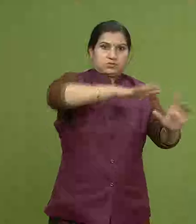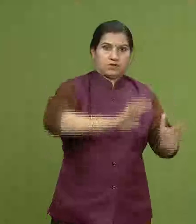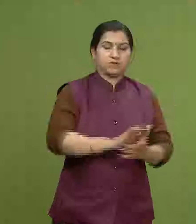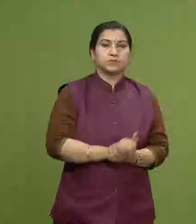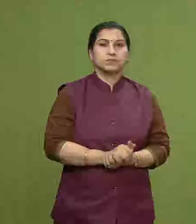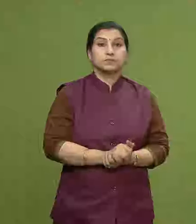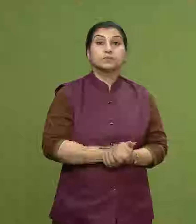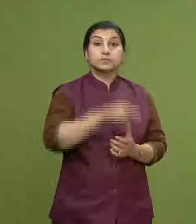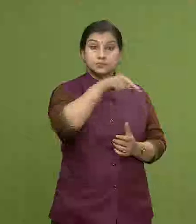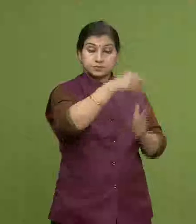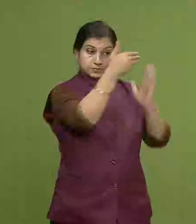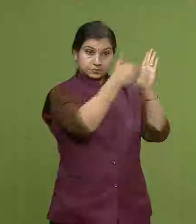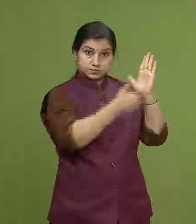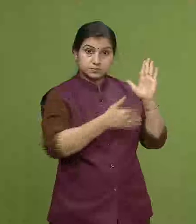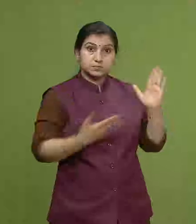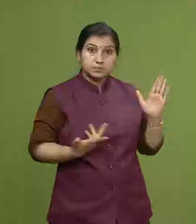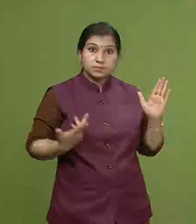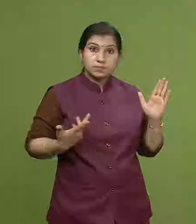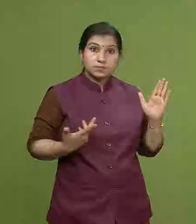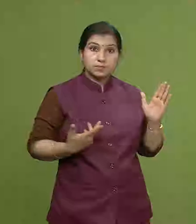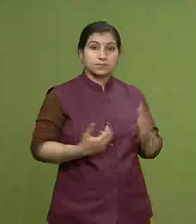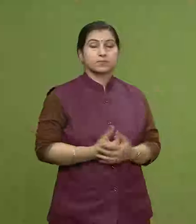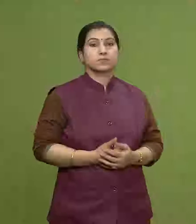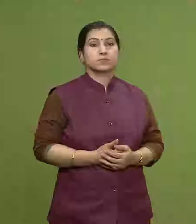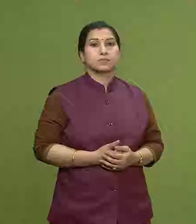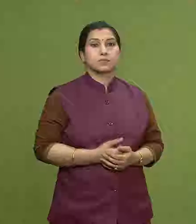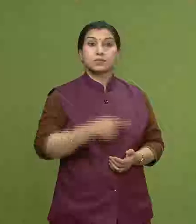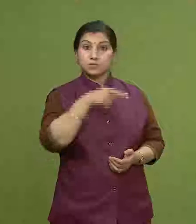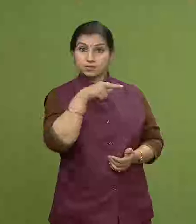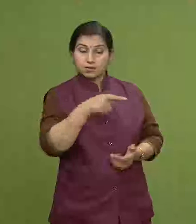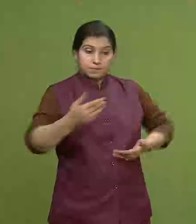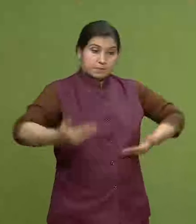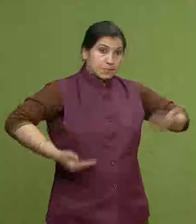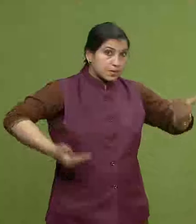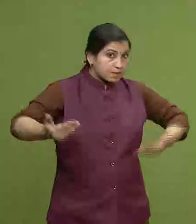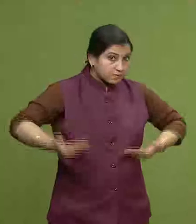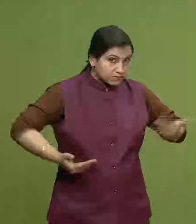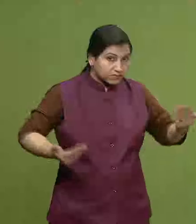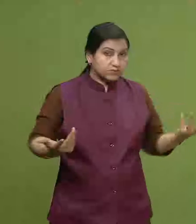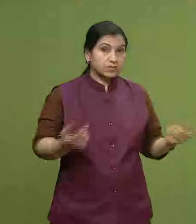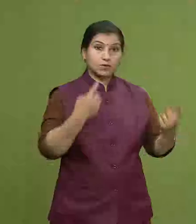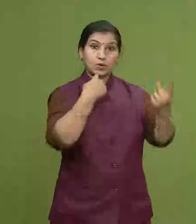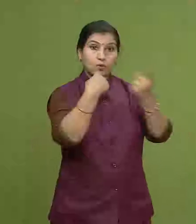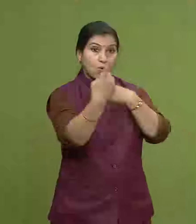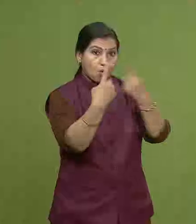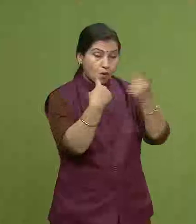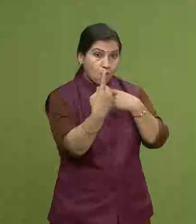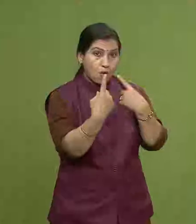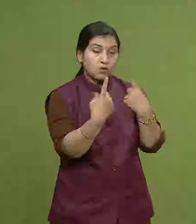These norms affect the way they behave, talk, dress,